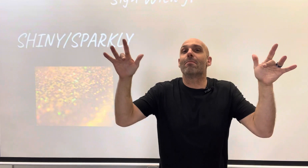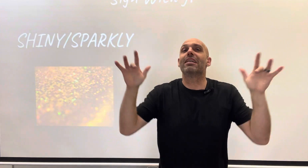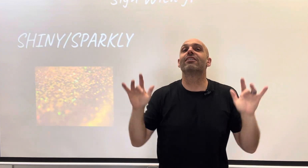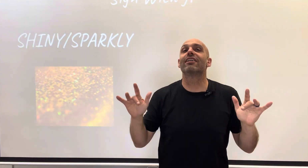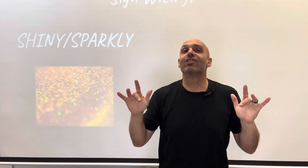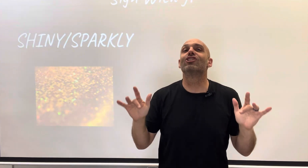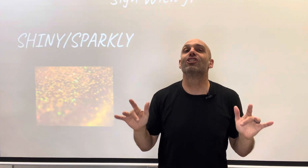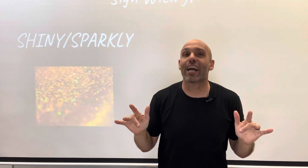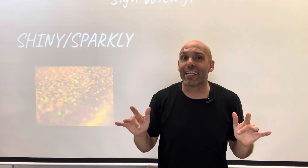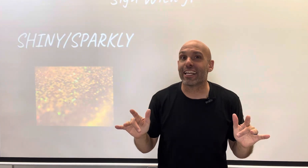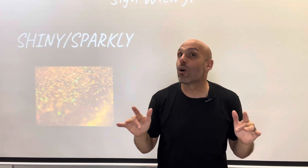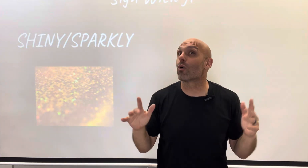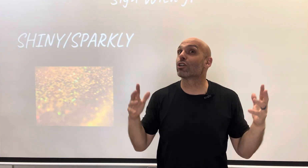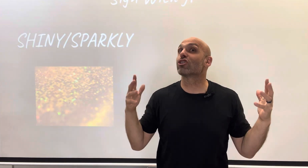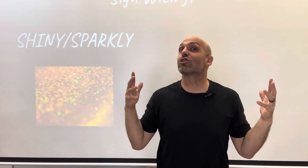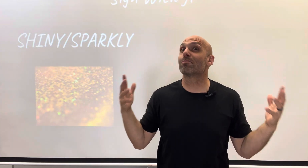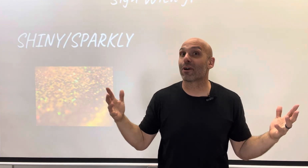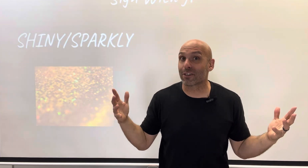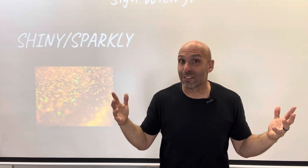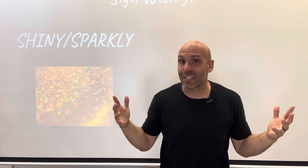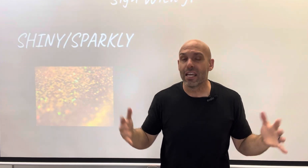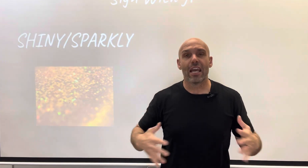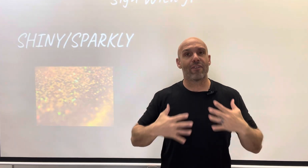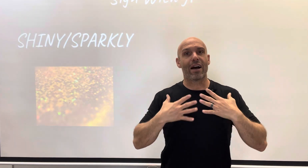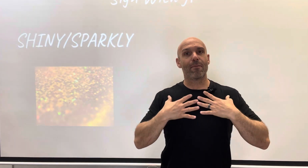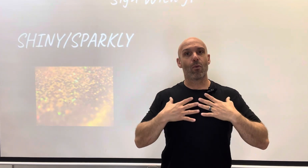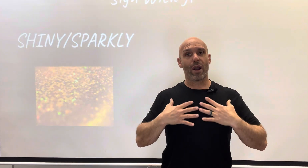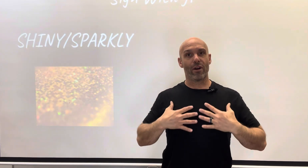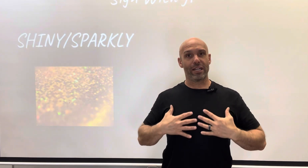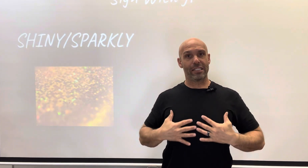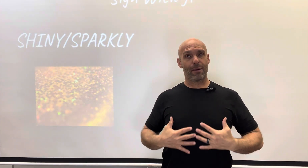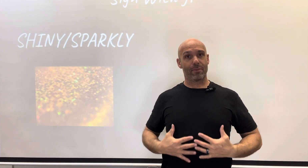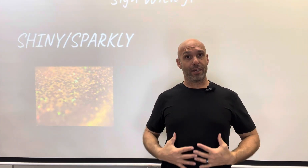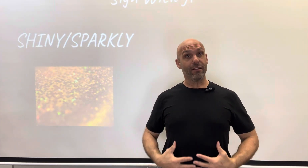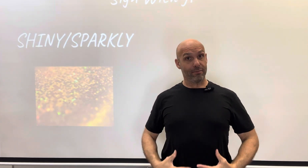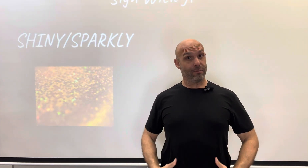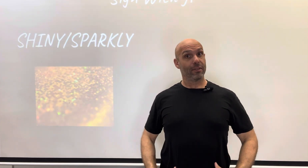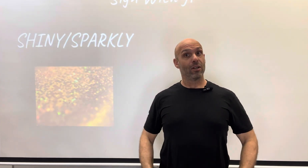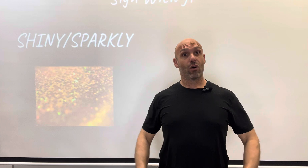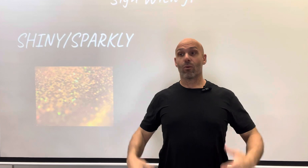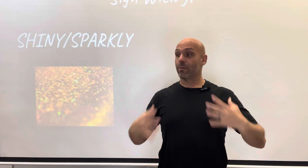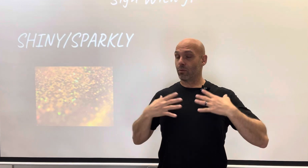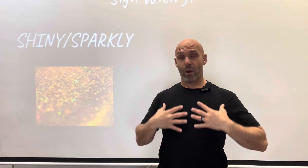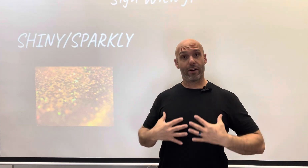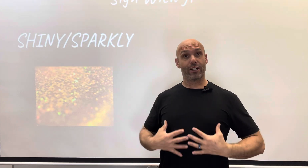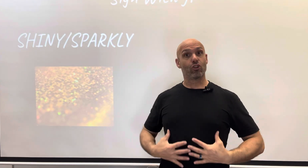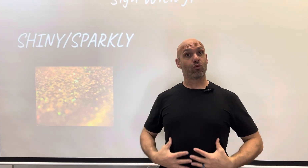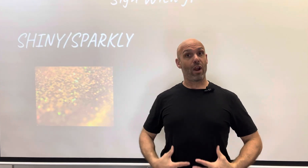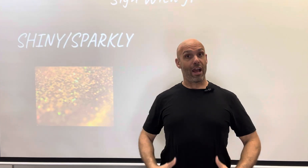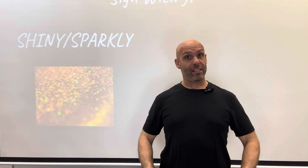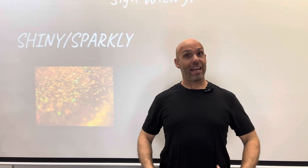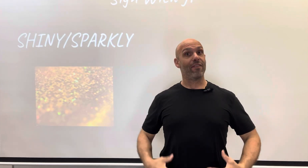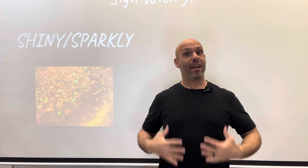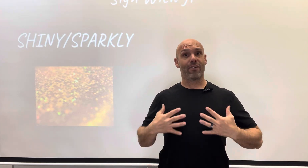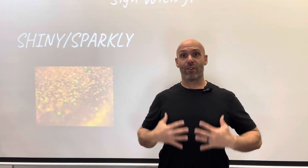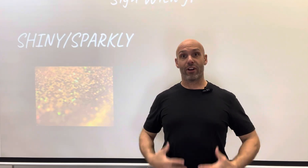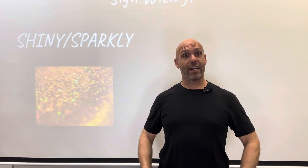means shiny or sparkly. If I'm wearing something, or a woman wearing a dress and very nice